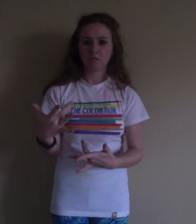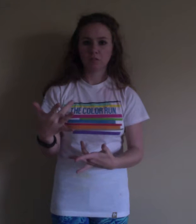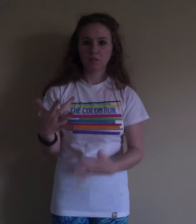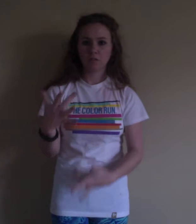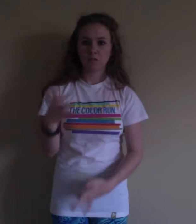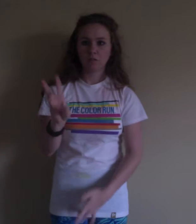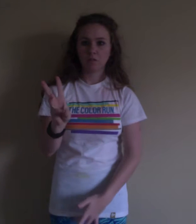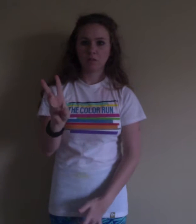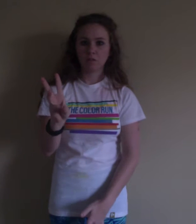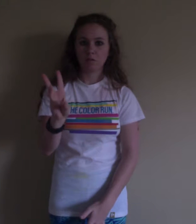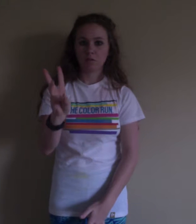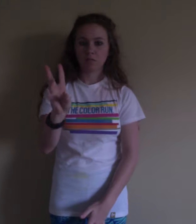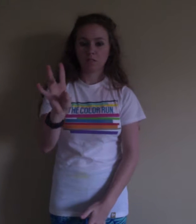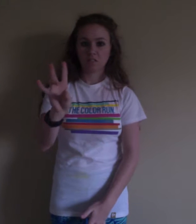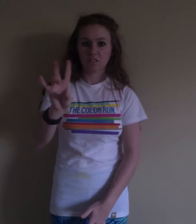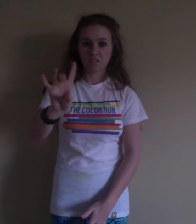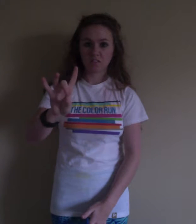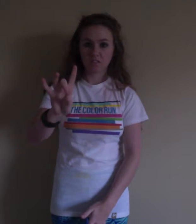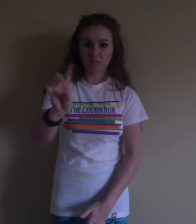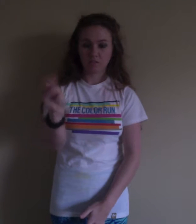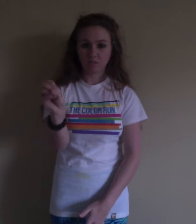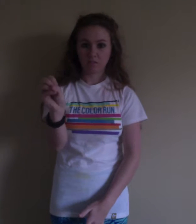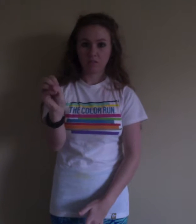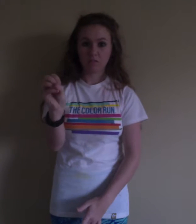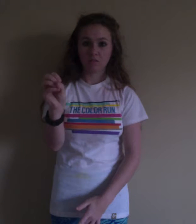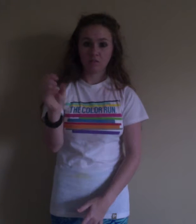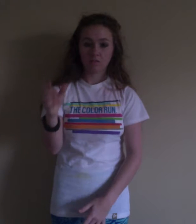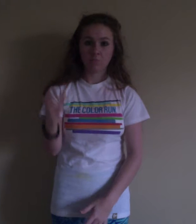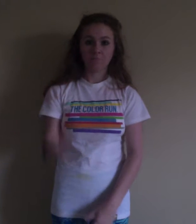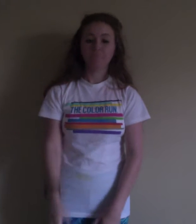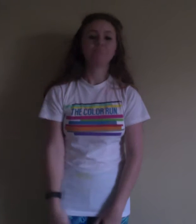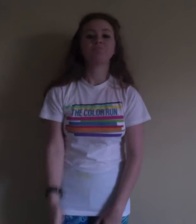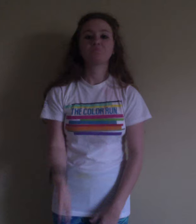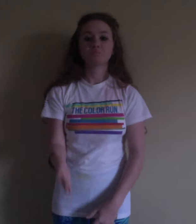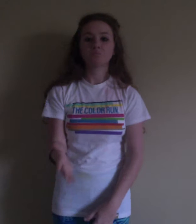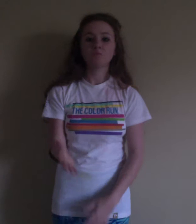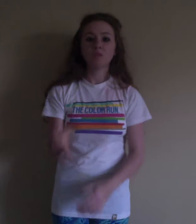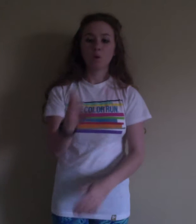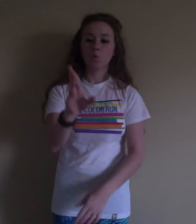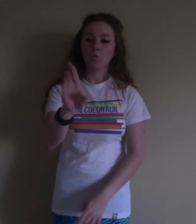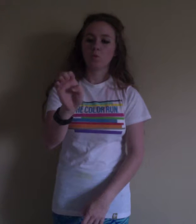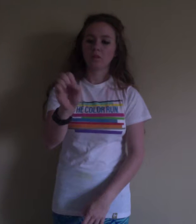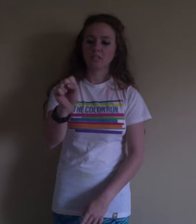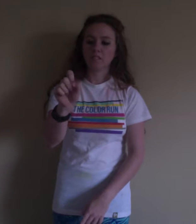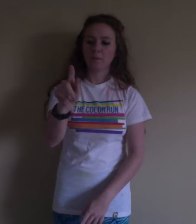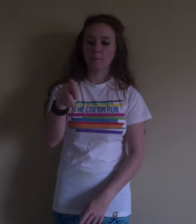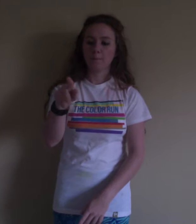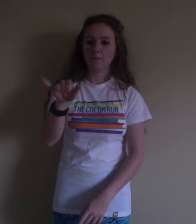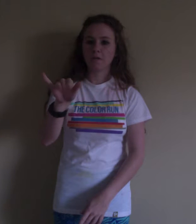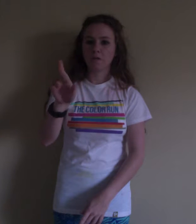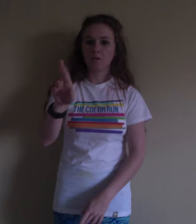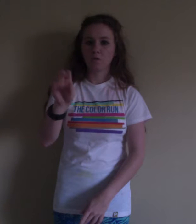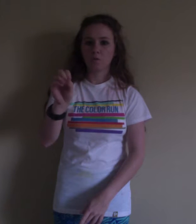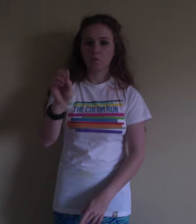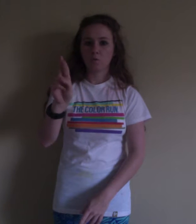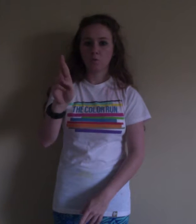system, which includes the nose, throat, voice box, windpipe, and lungs. At the top of the respiratory